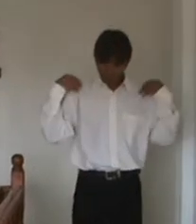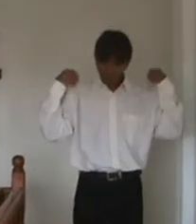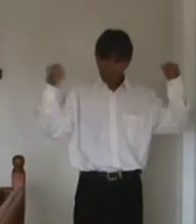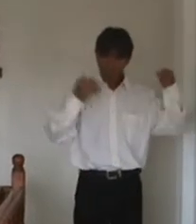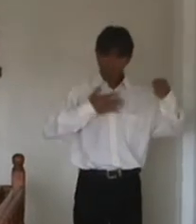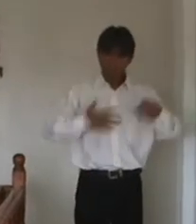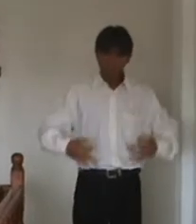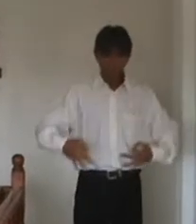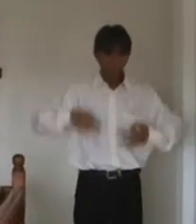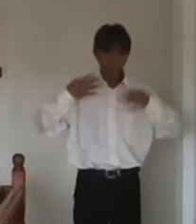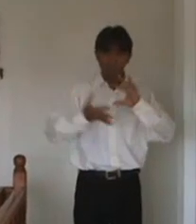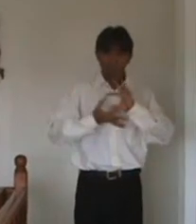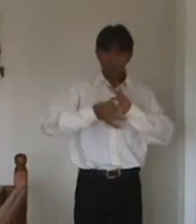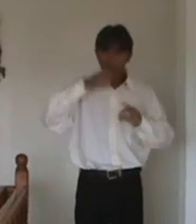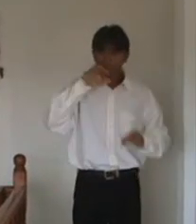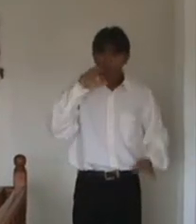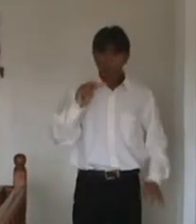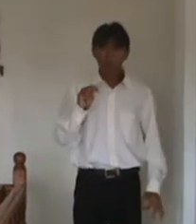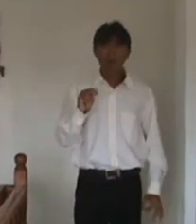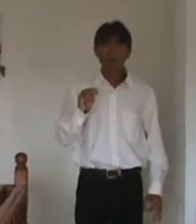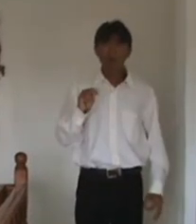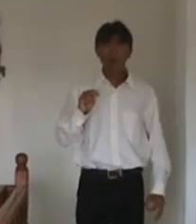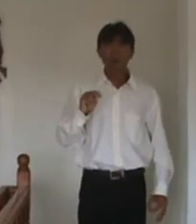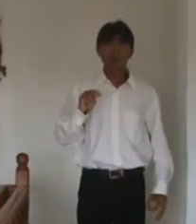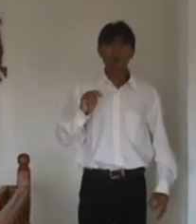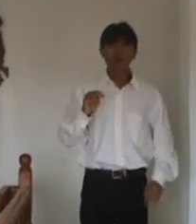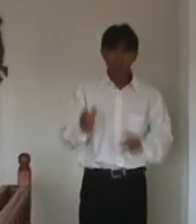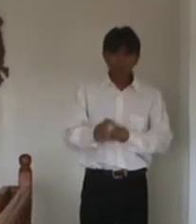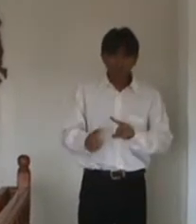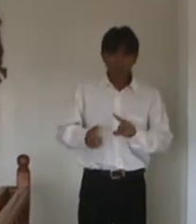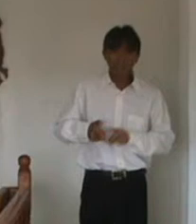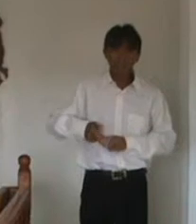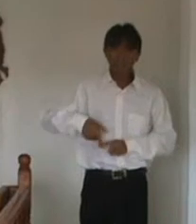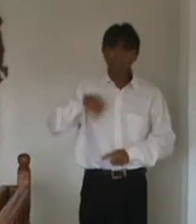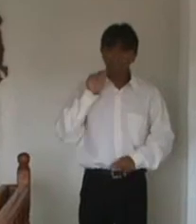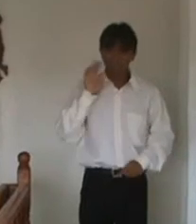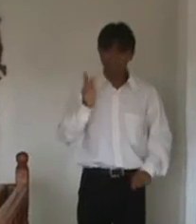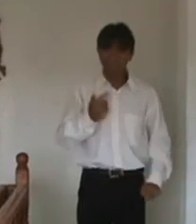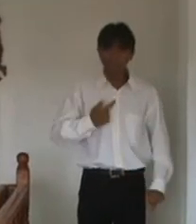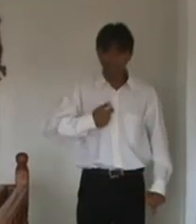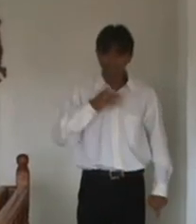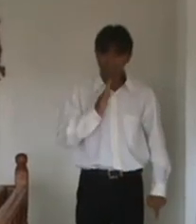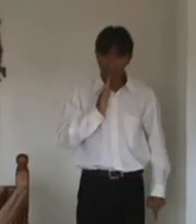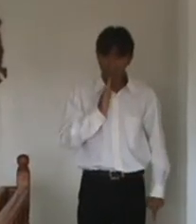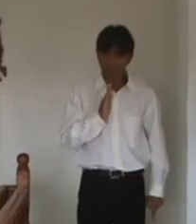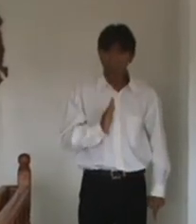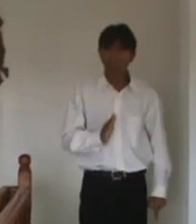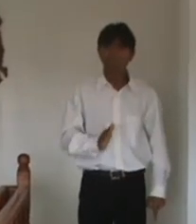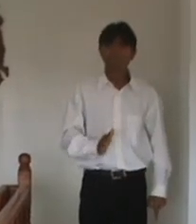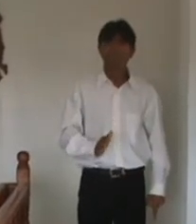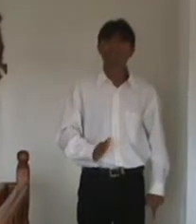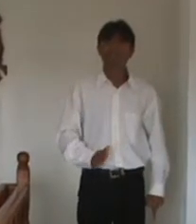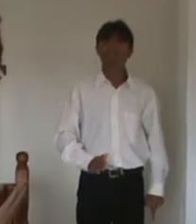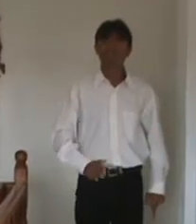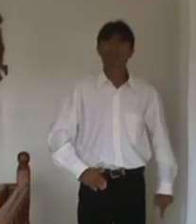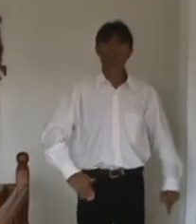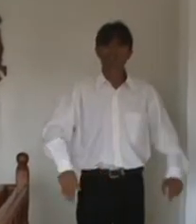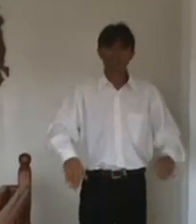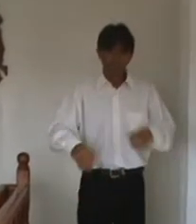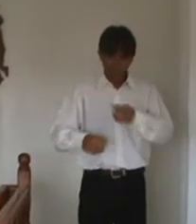the strength of my life. Of whom then shall I fear?